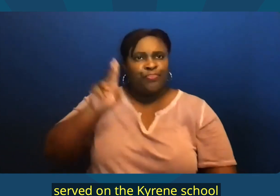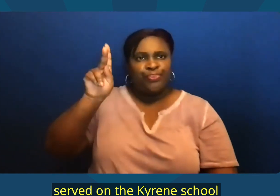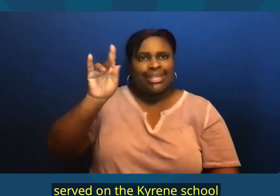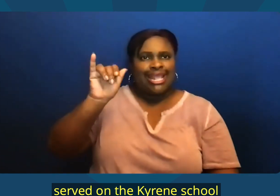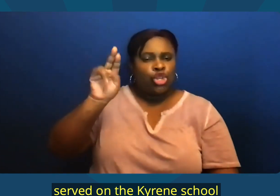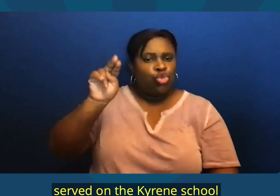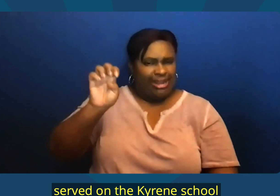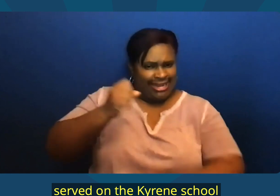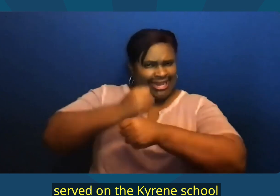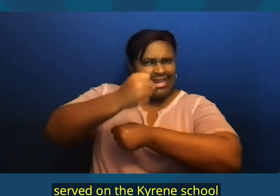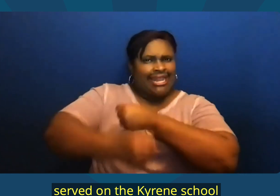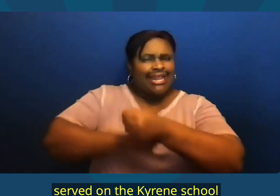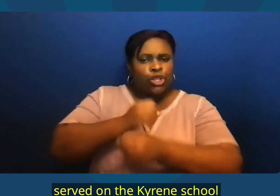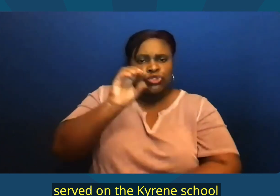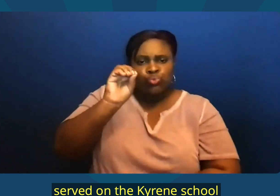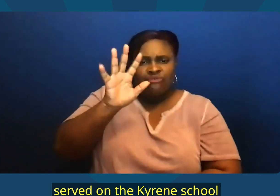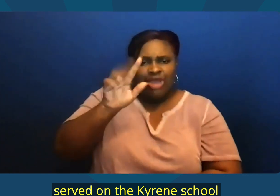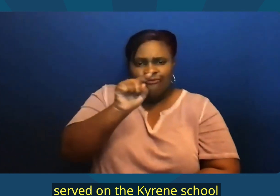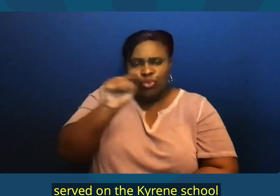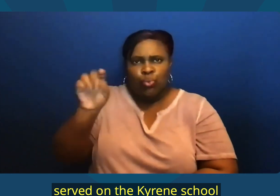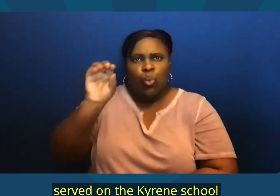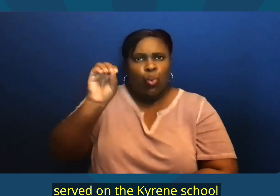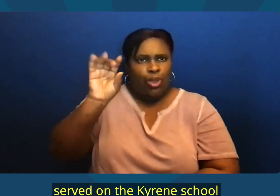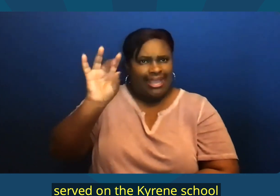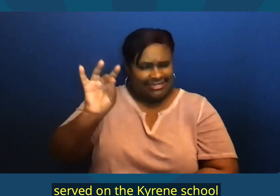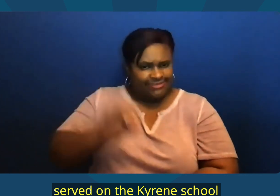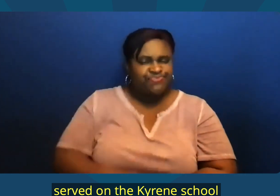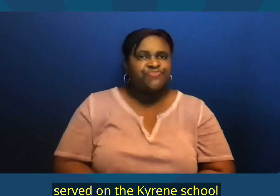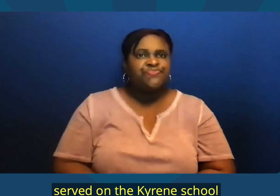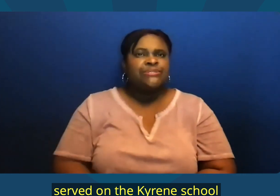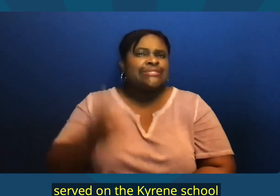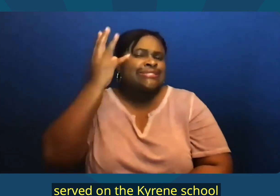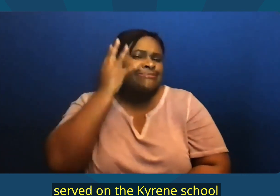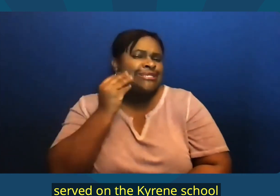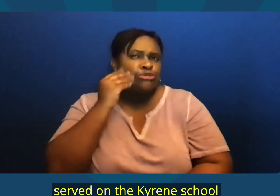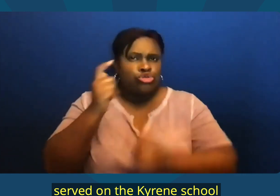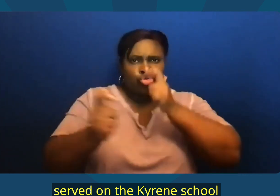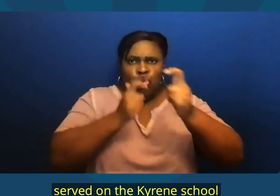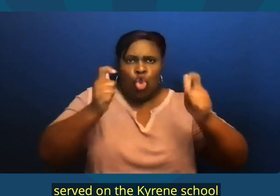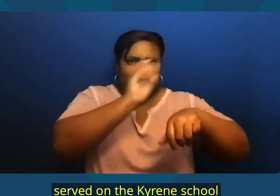served on the Kyrene School Board, 05 through 08,